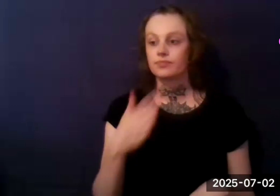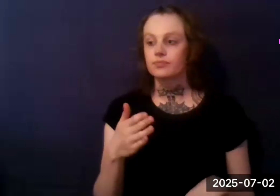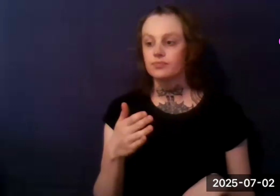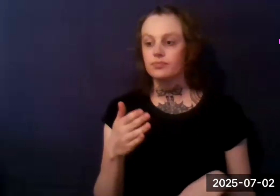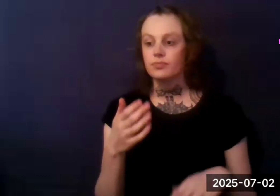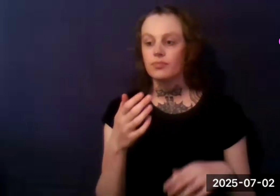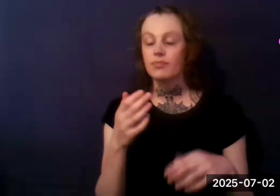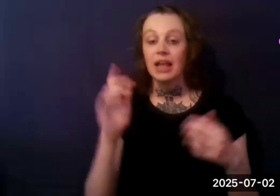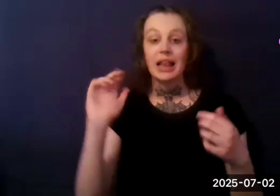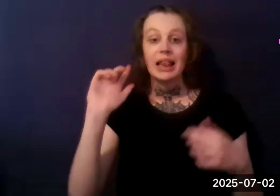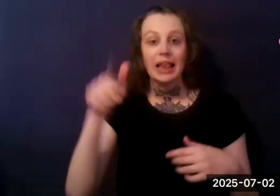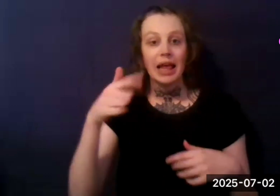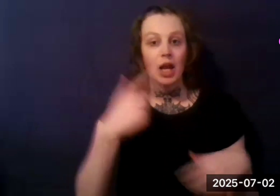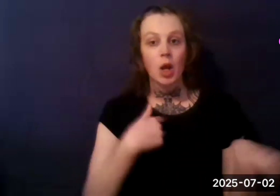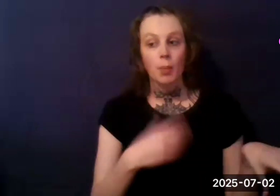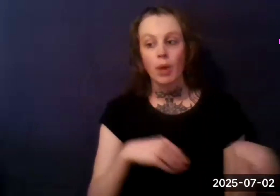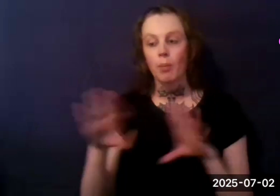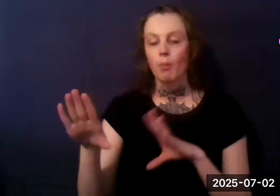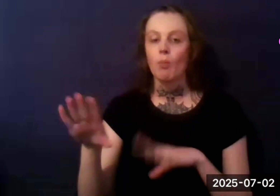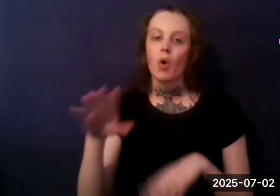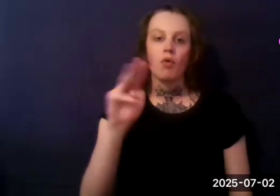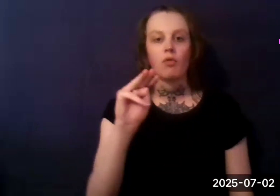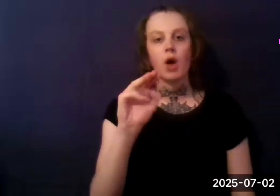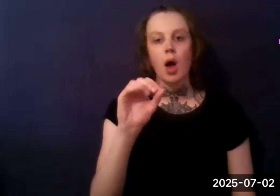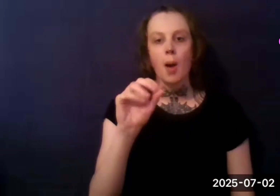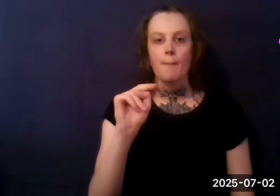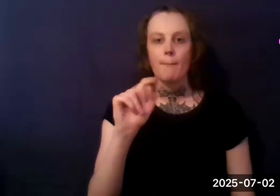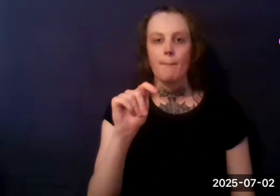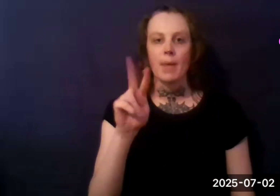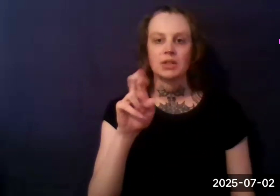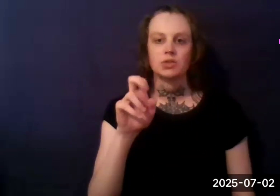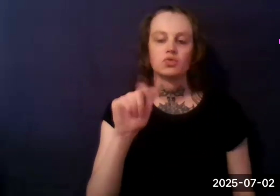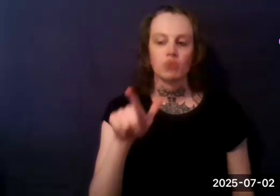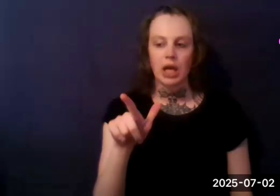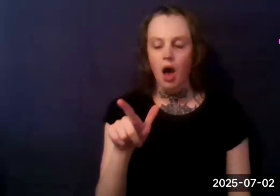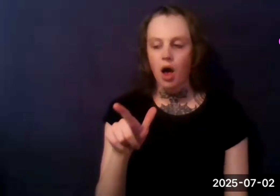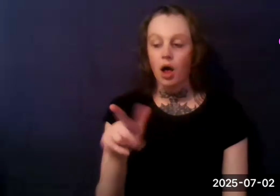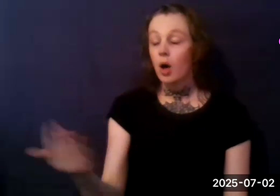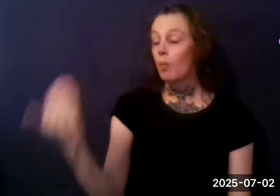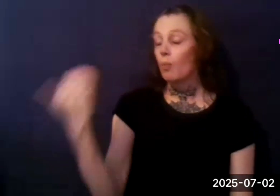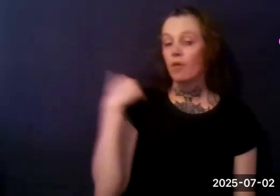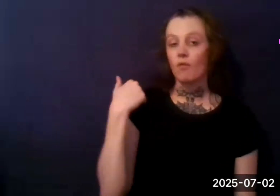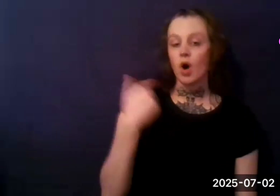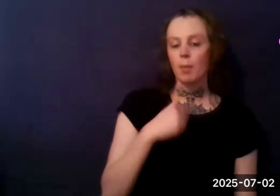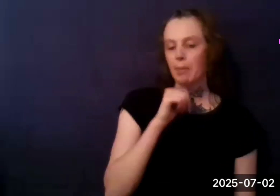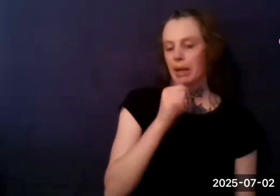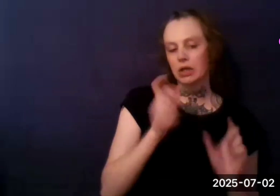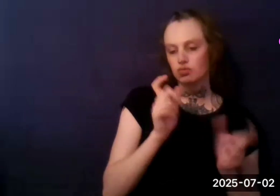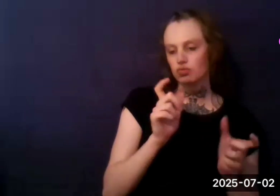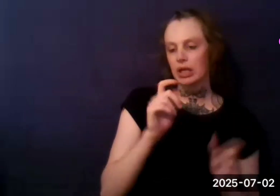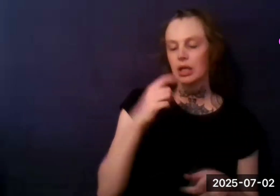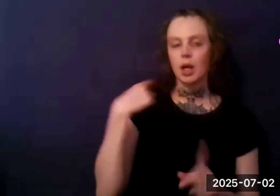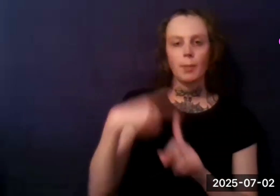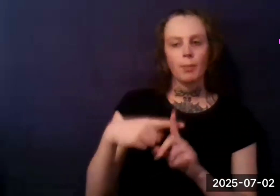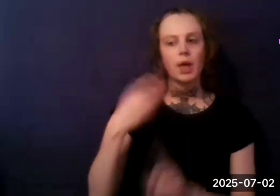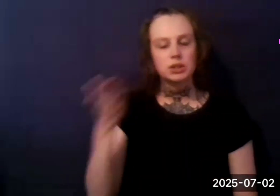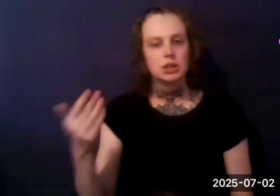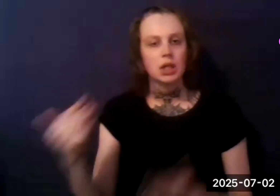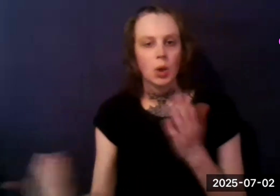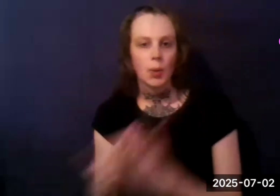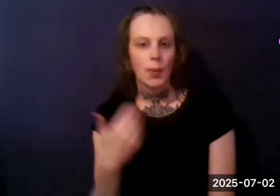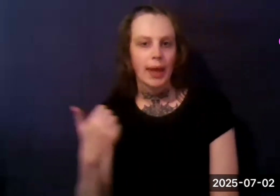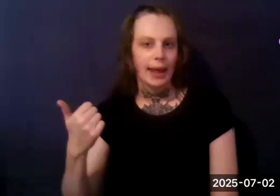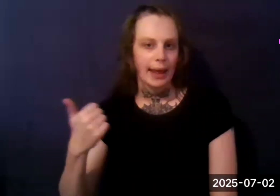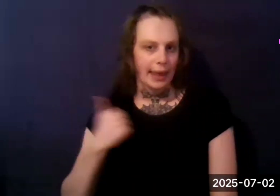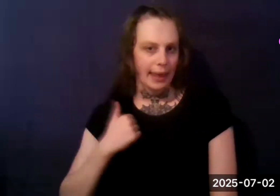alcohol to being surrounded by people that have been drinking for a while and being completely legal to drink because the drinking age